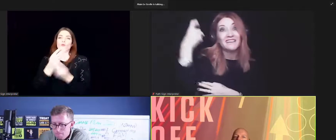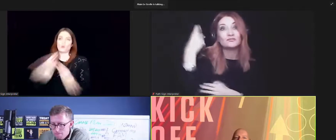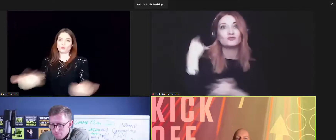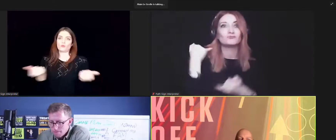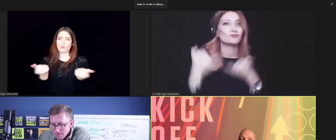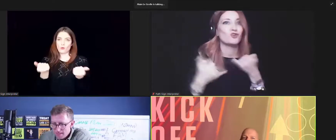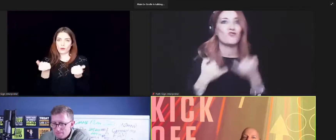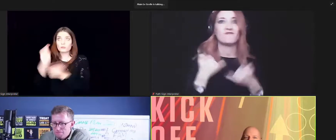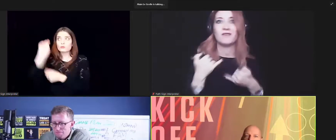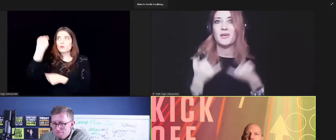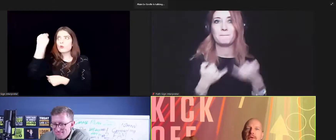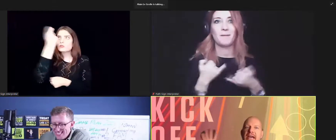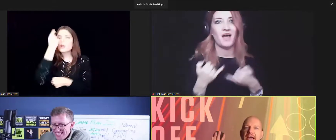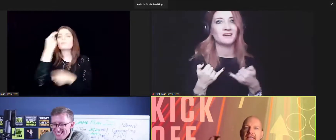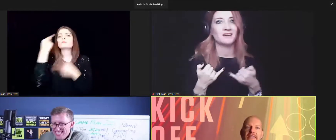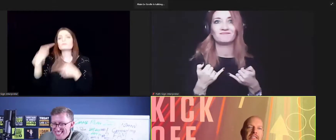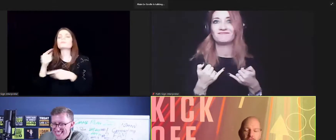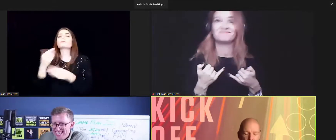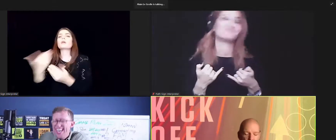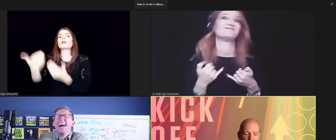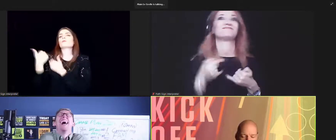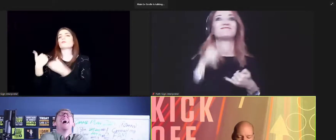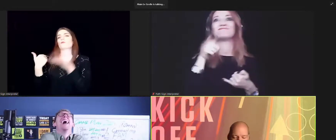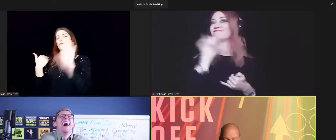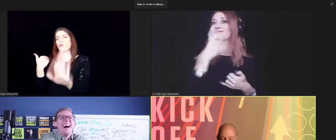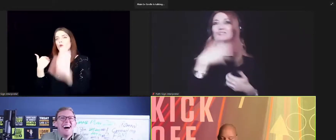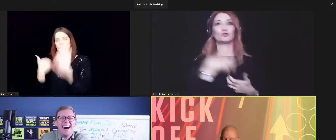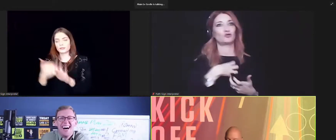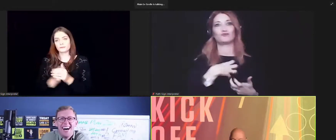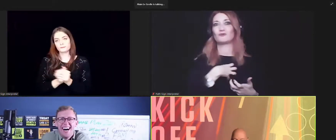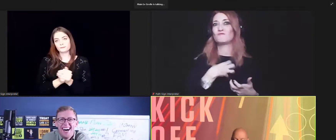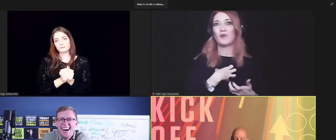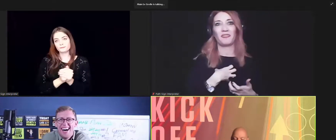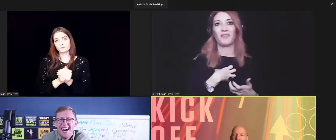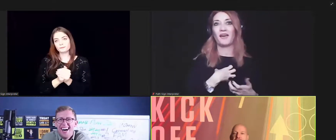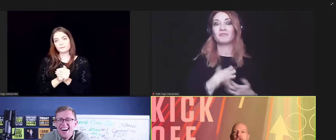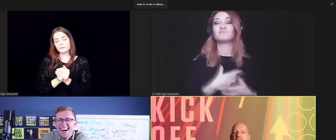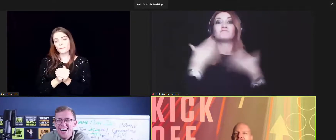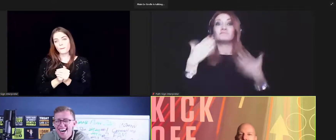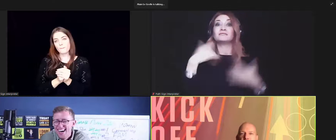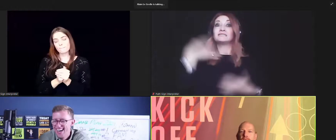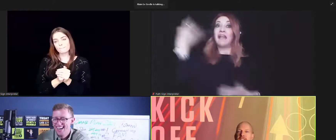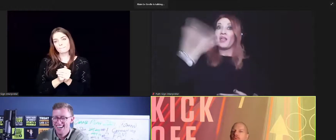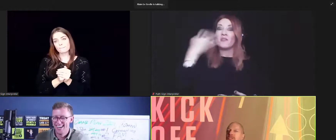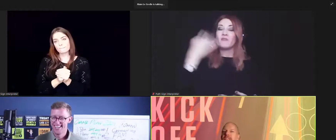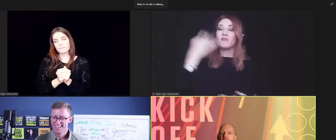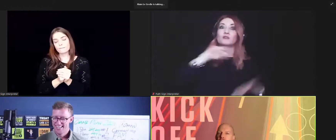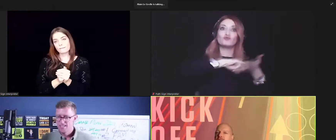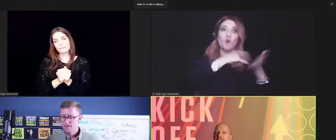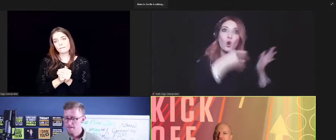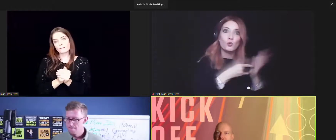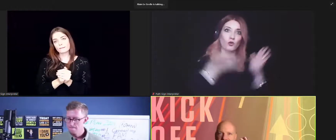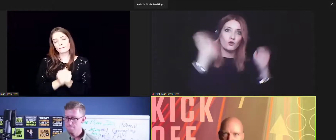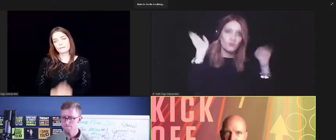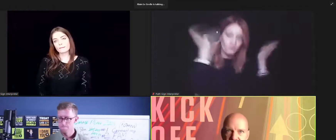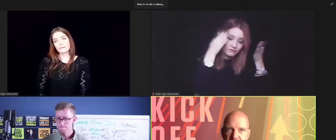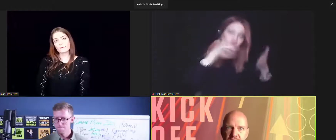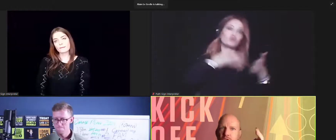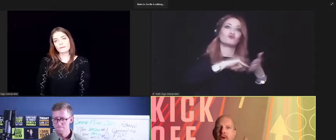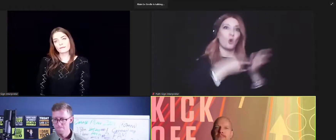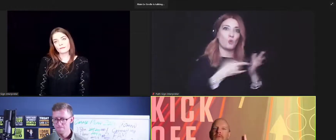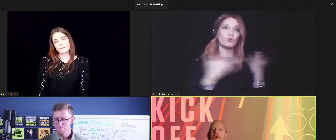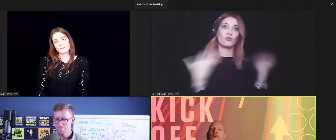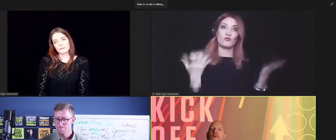I don't know what I'm going to do this afternoon, but I need to do a lot to get out this energy. So I have a surprise. We did it really. This is